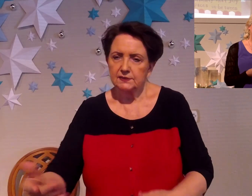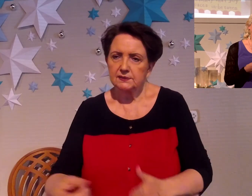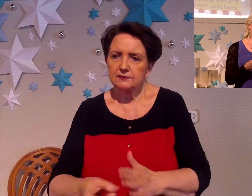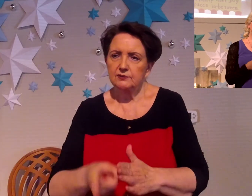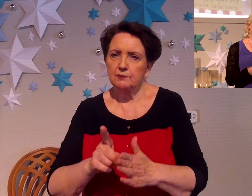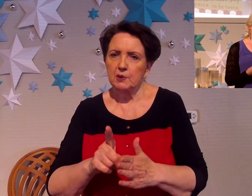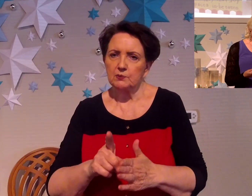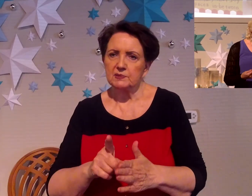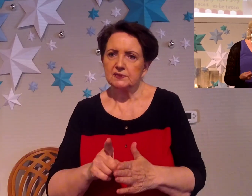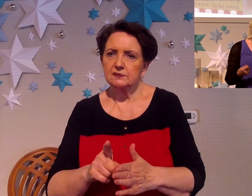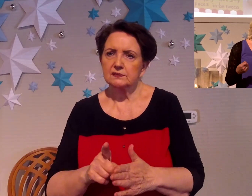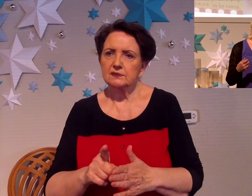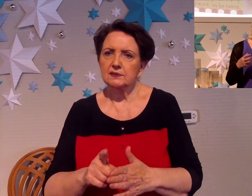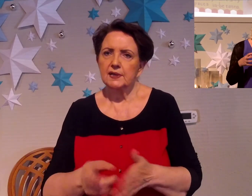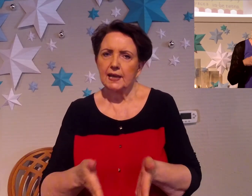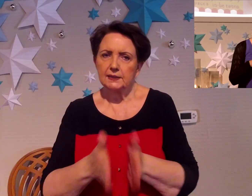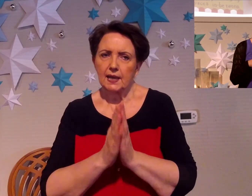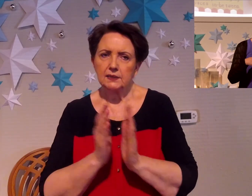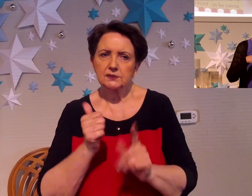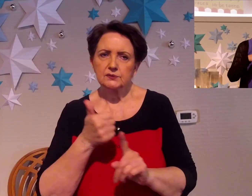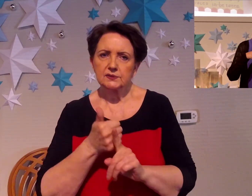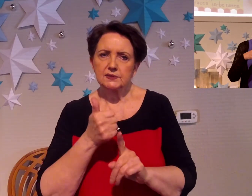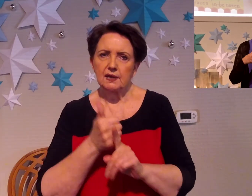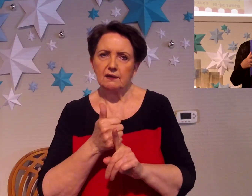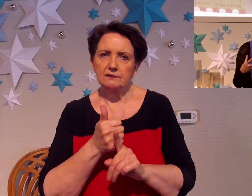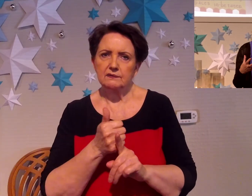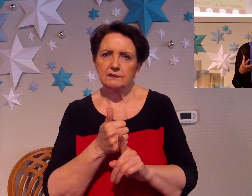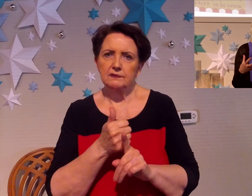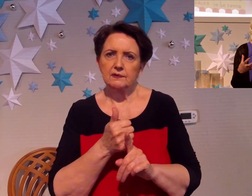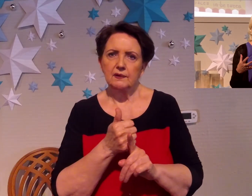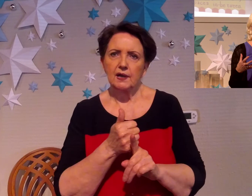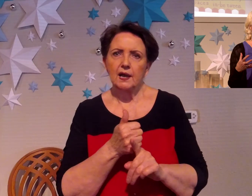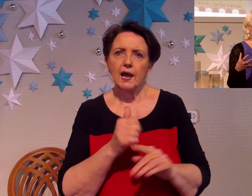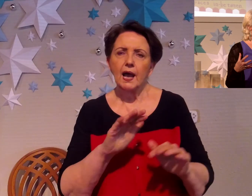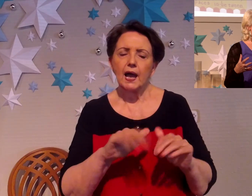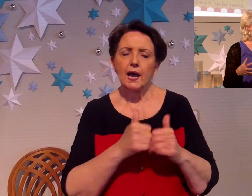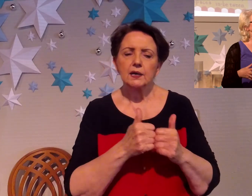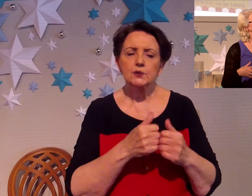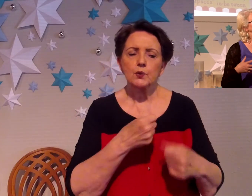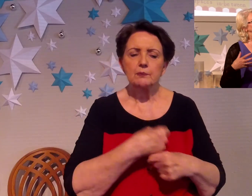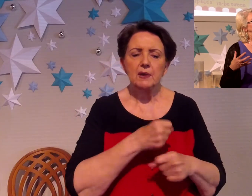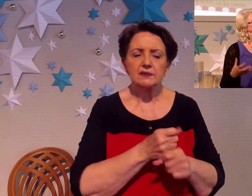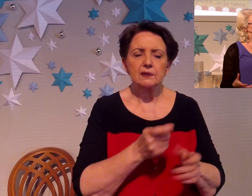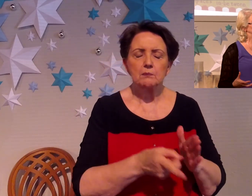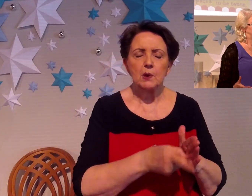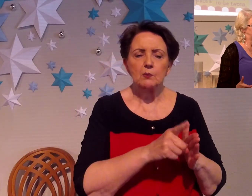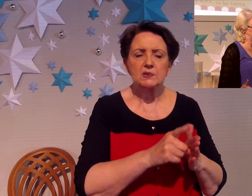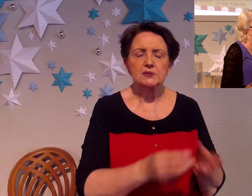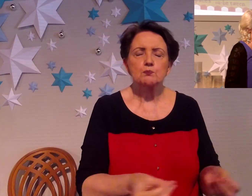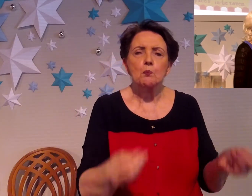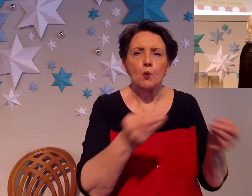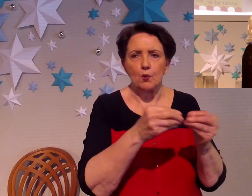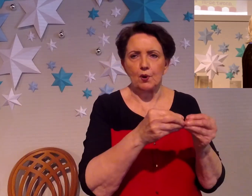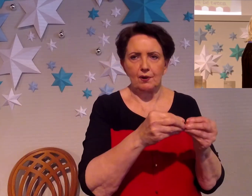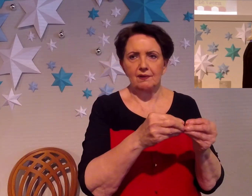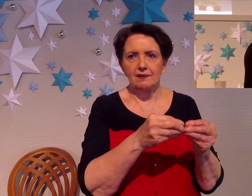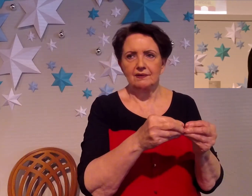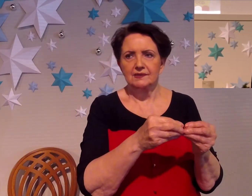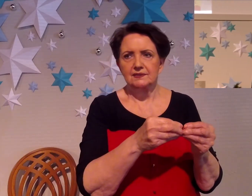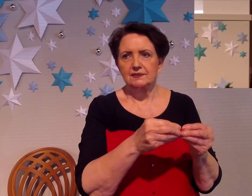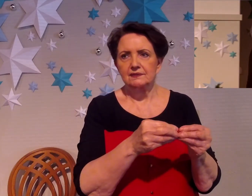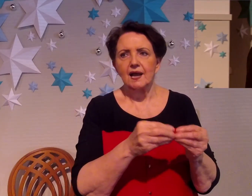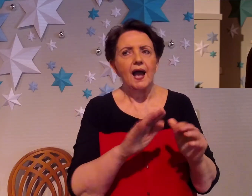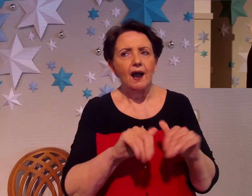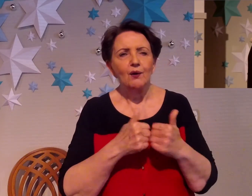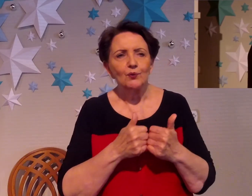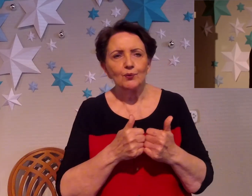moments. And then to ask ourselves, how do we stretch those moments? How do we make more of those moments?